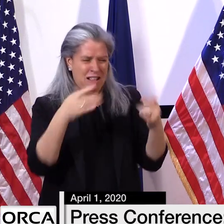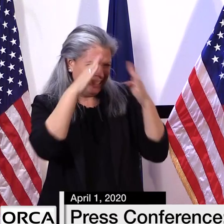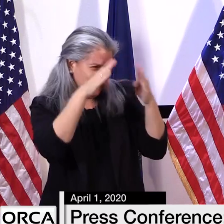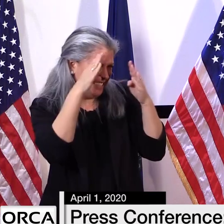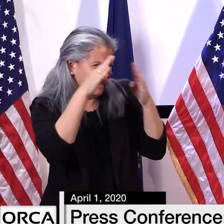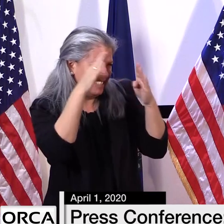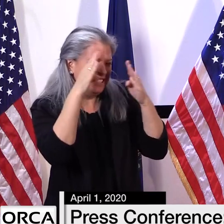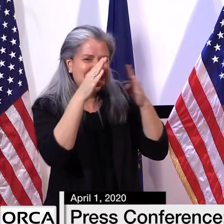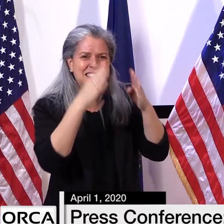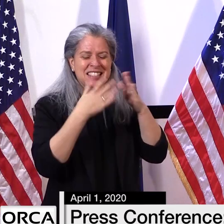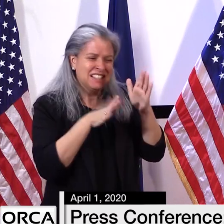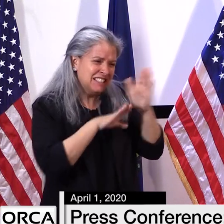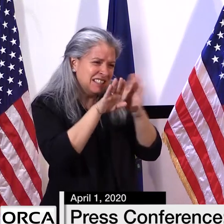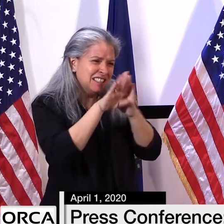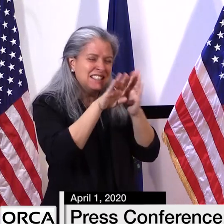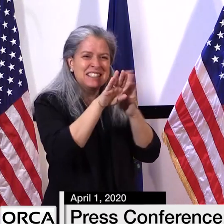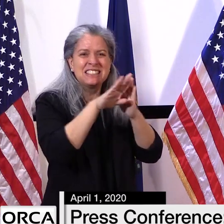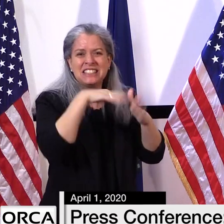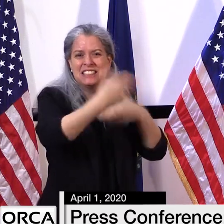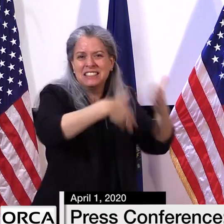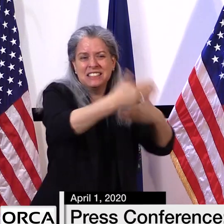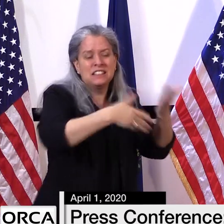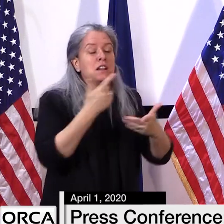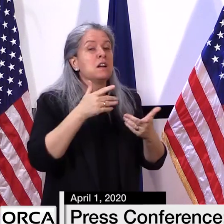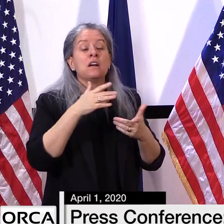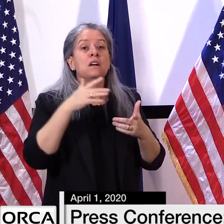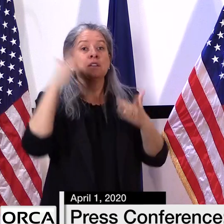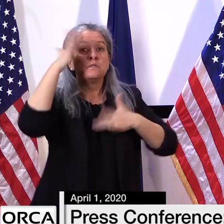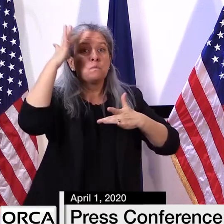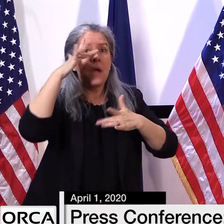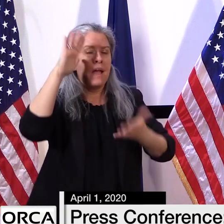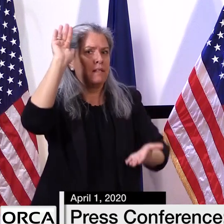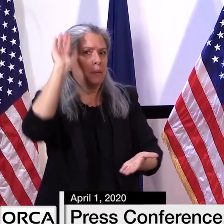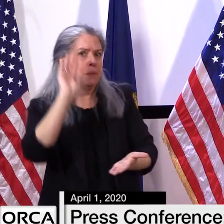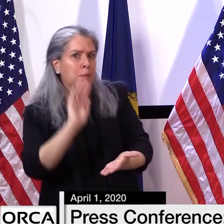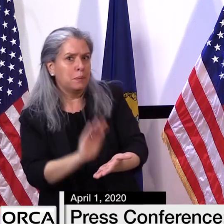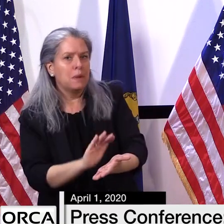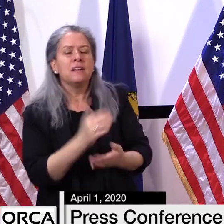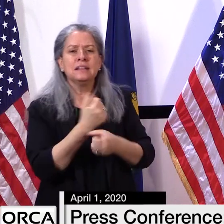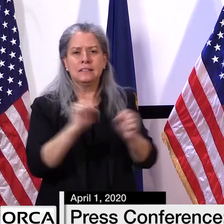healthcare system capacity, slow the spread, and save lives.